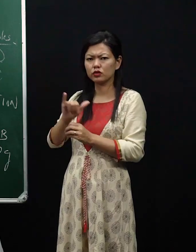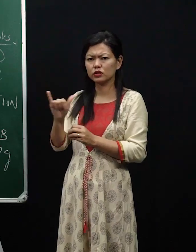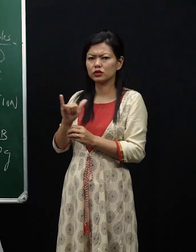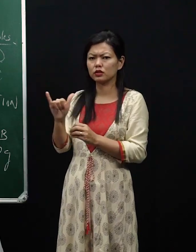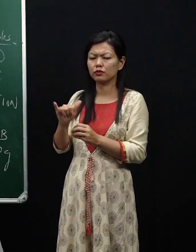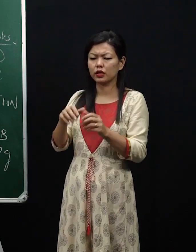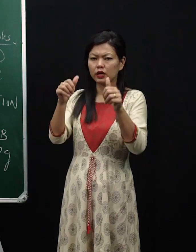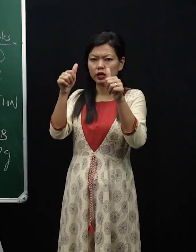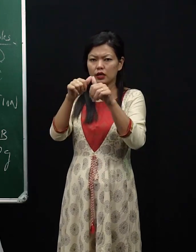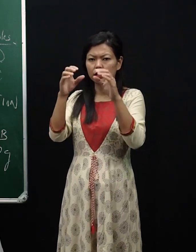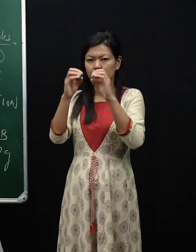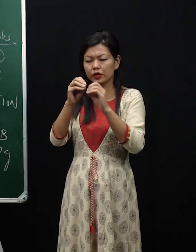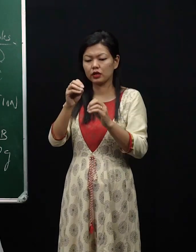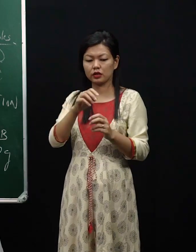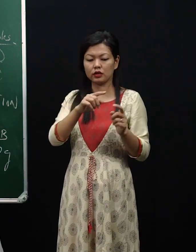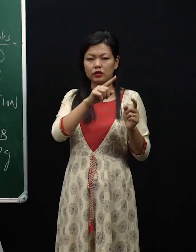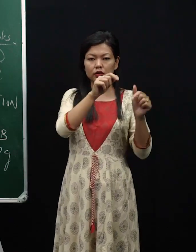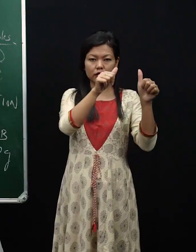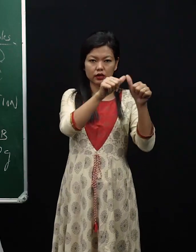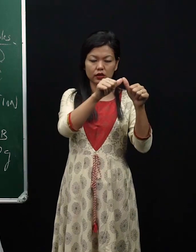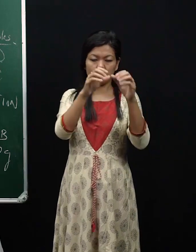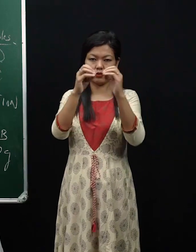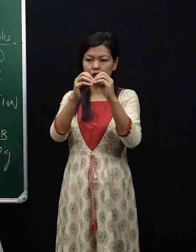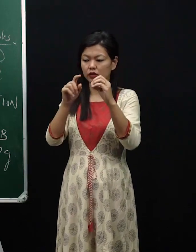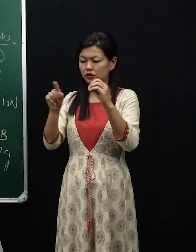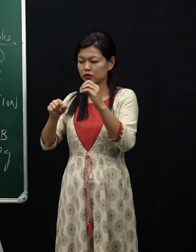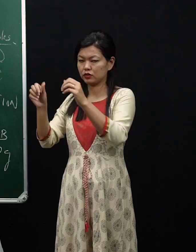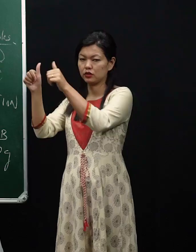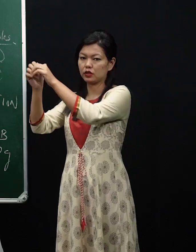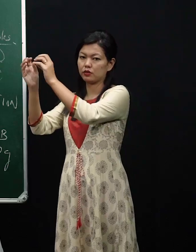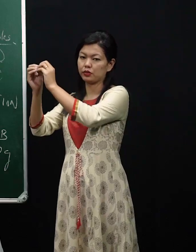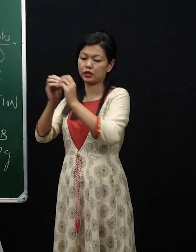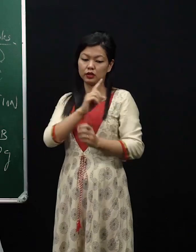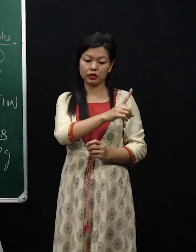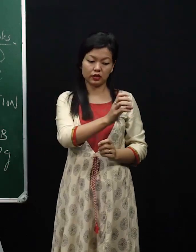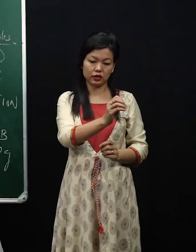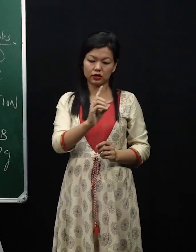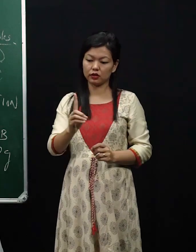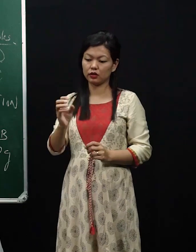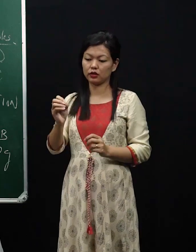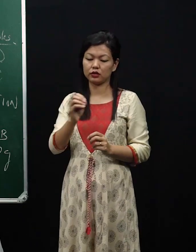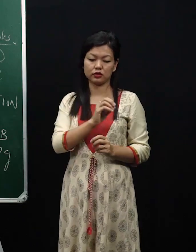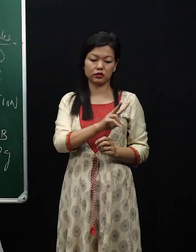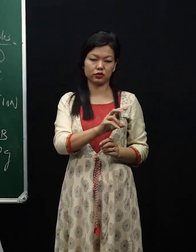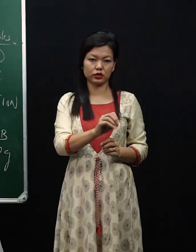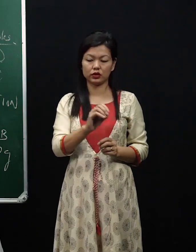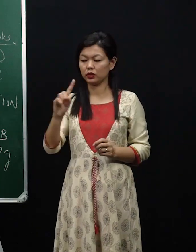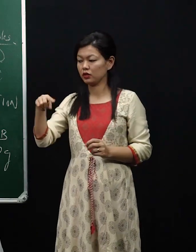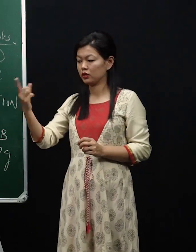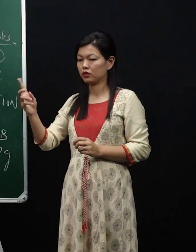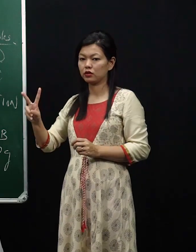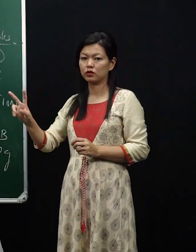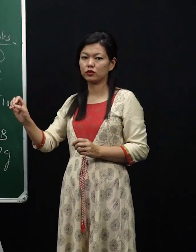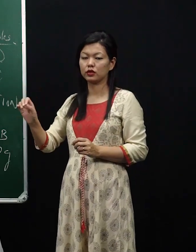extra out there, nor it is not less, right? It is exact. Mass in the left-hand side and the right-hand side is same.